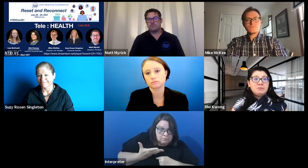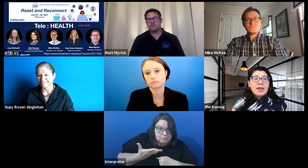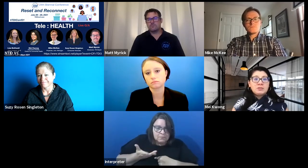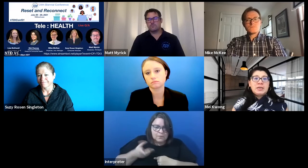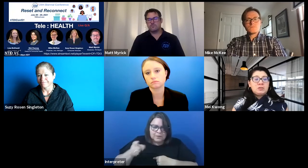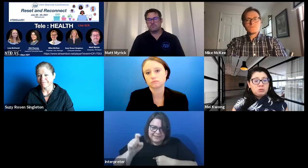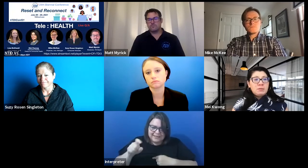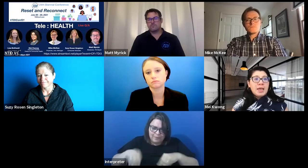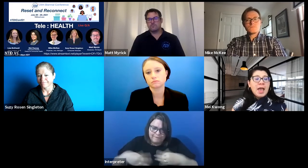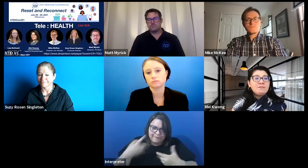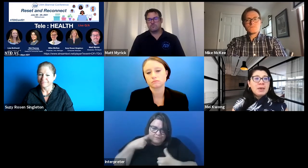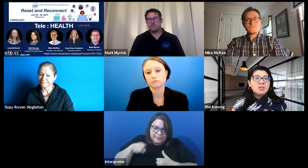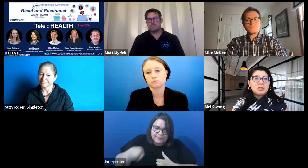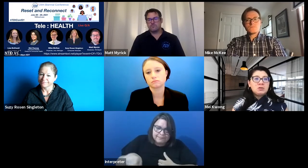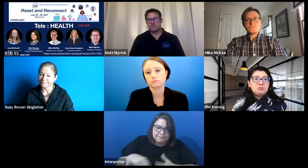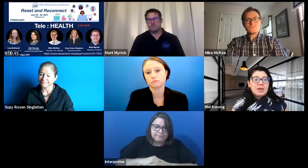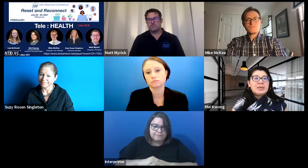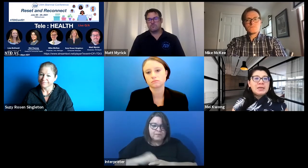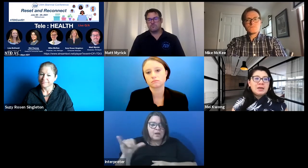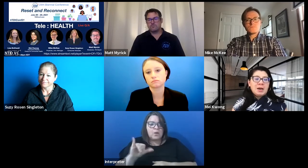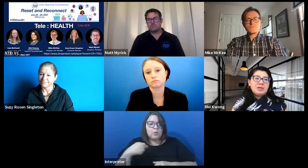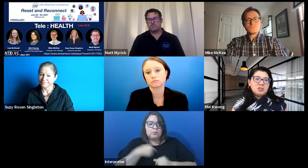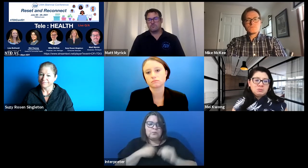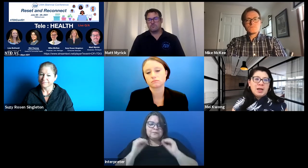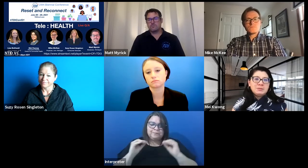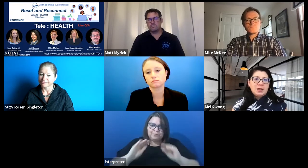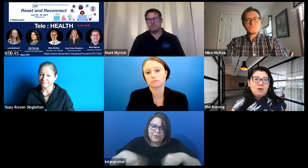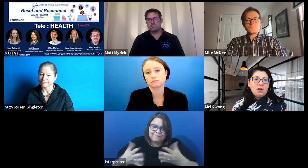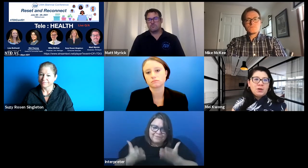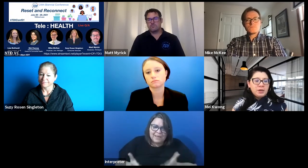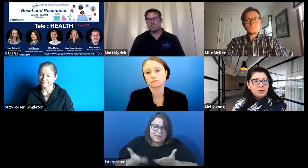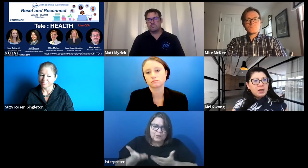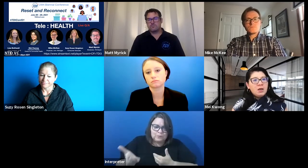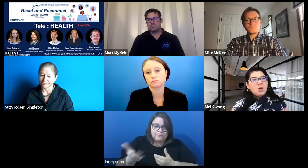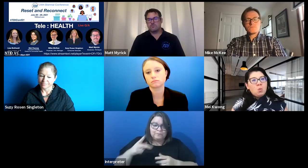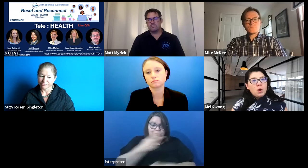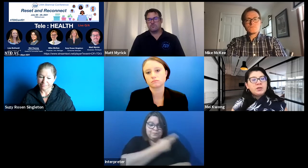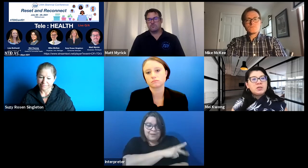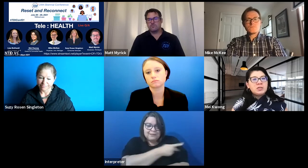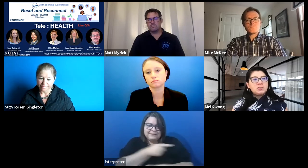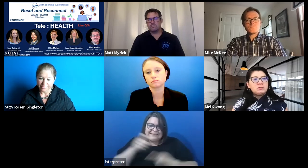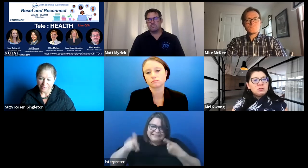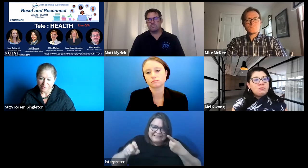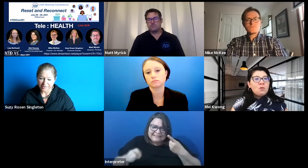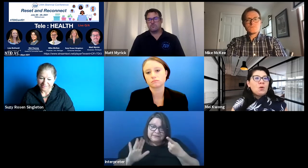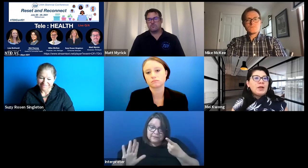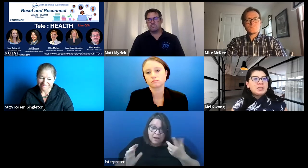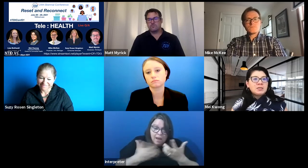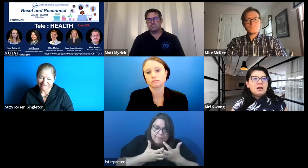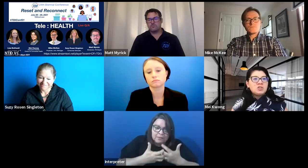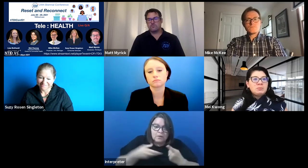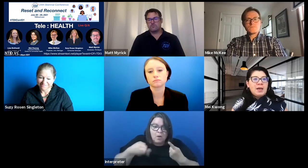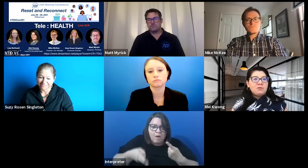talking to providers saying you may have a patient who may need an accommodation, perhaps they are hard of hearing, what are you going to do? Look for